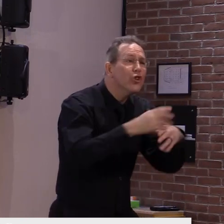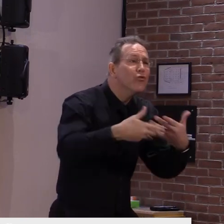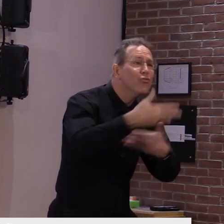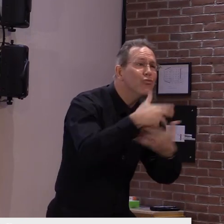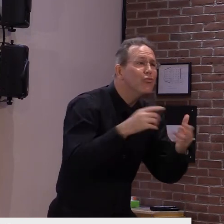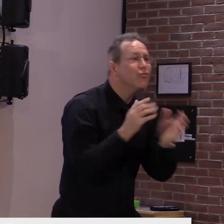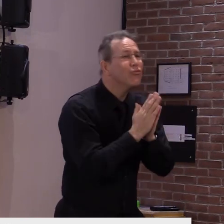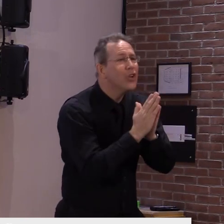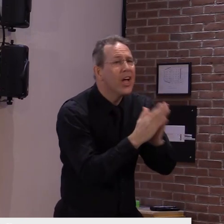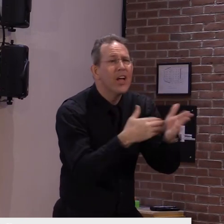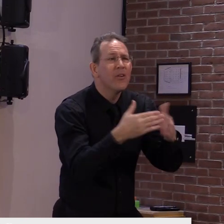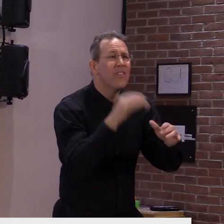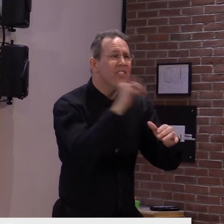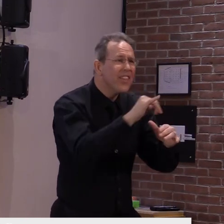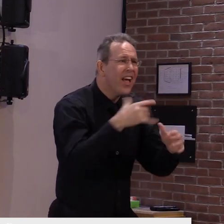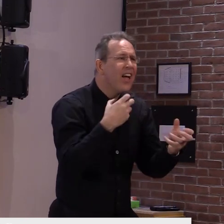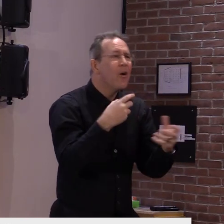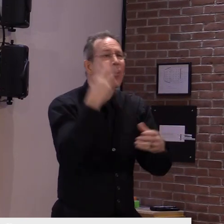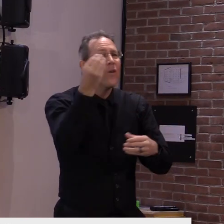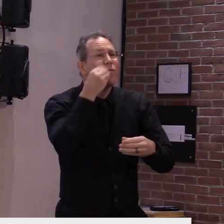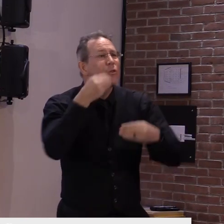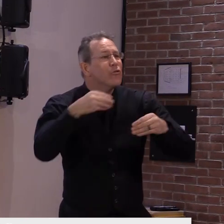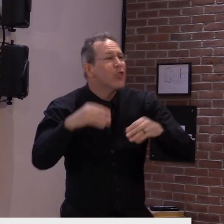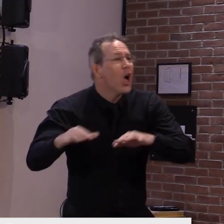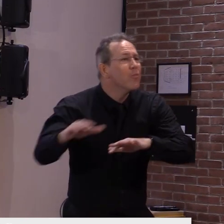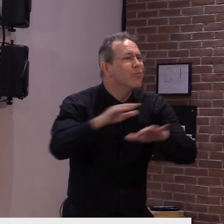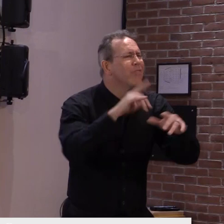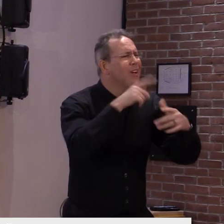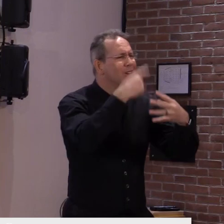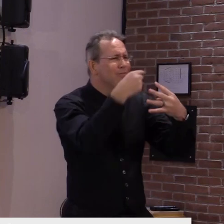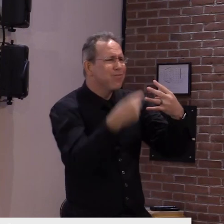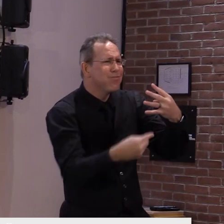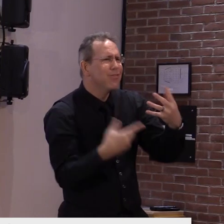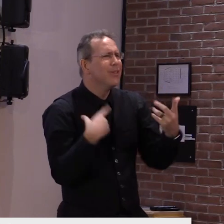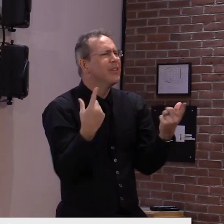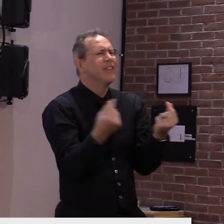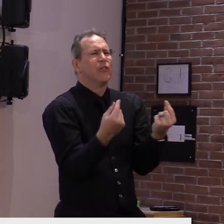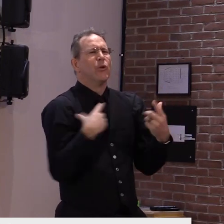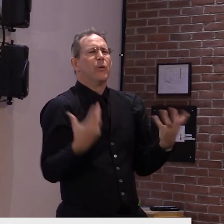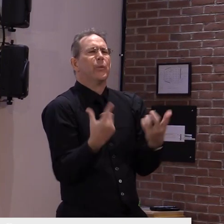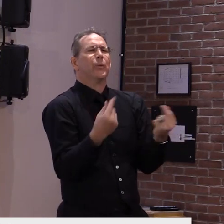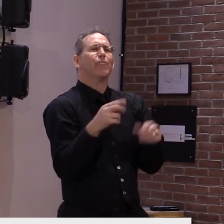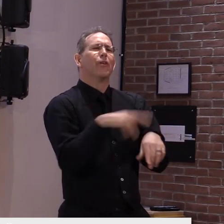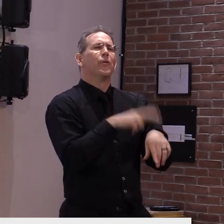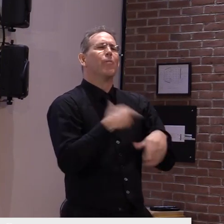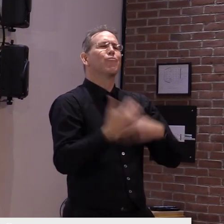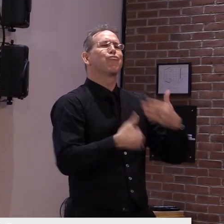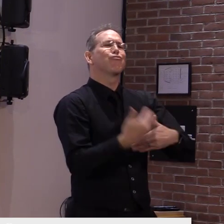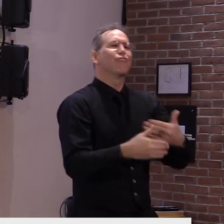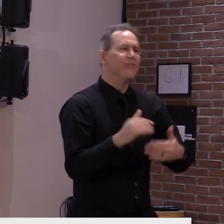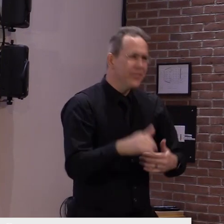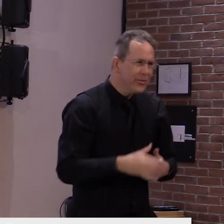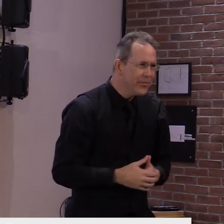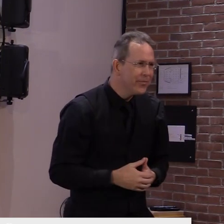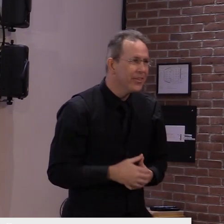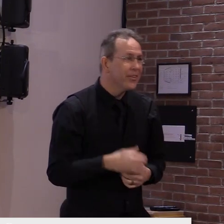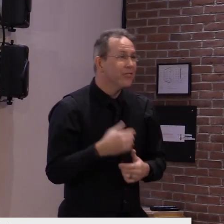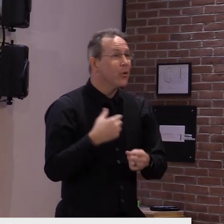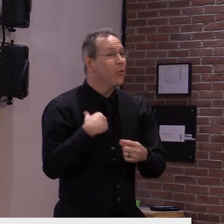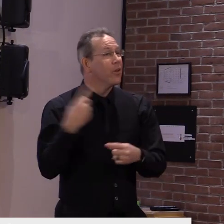in the grocery store. And you know what it's like. I know when Marcel and I go to the grocery store